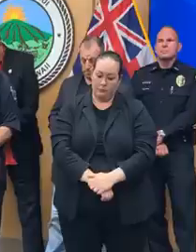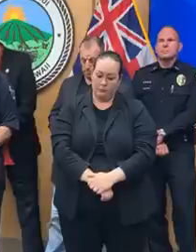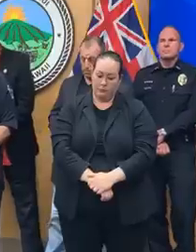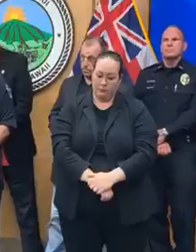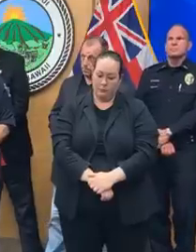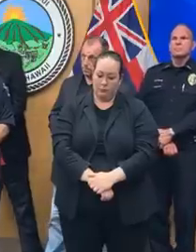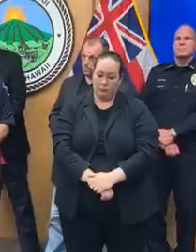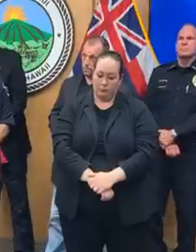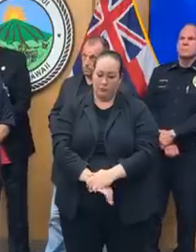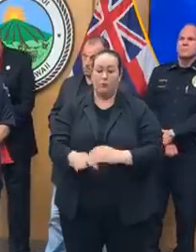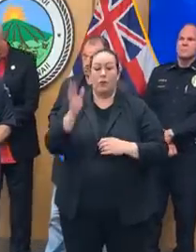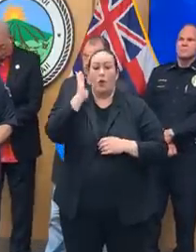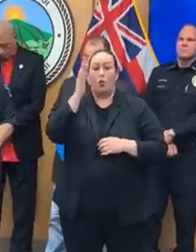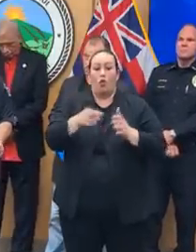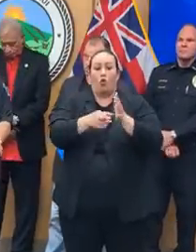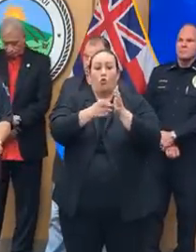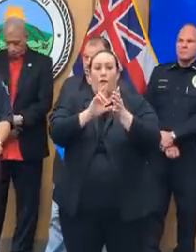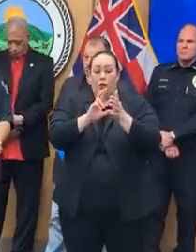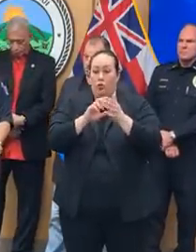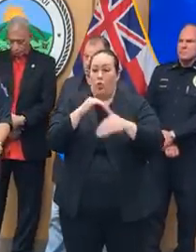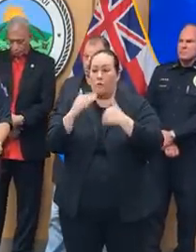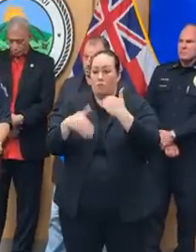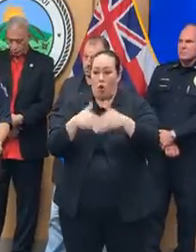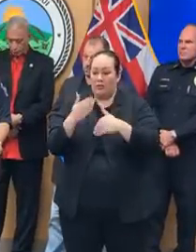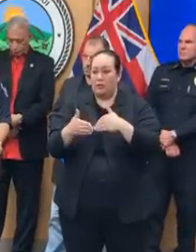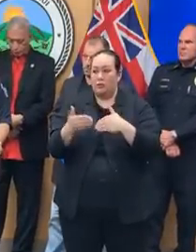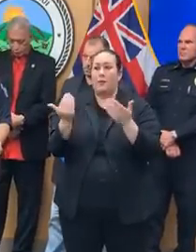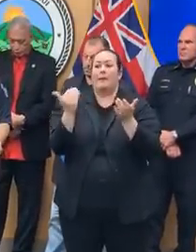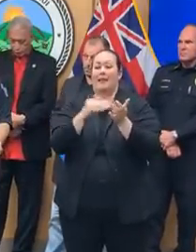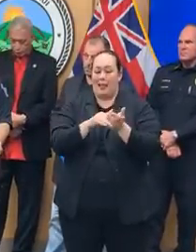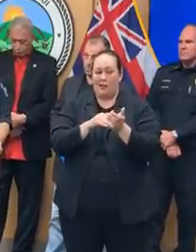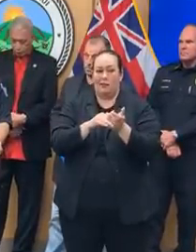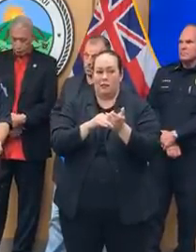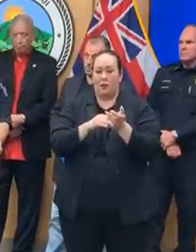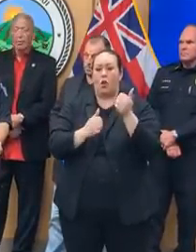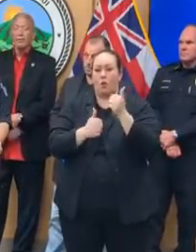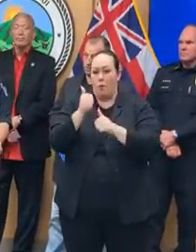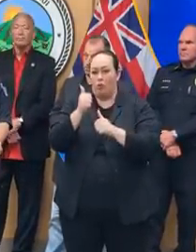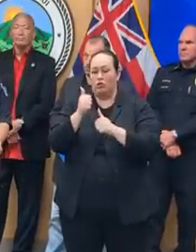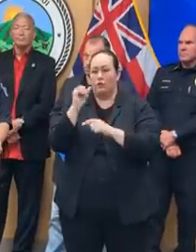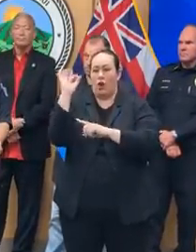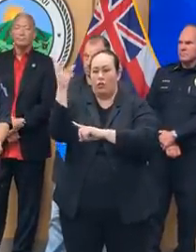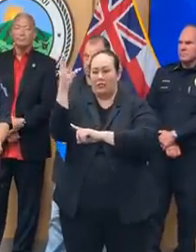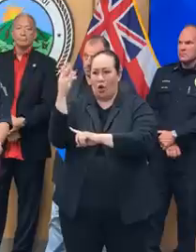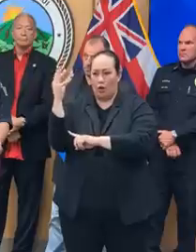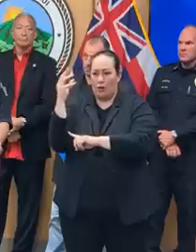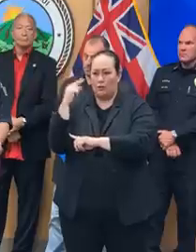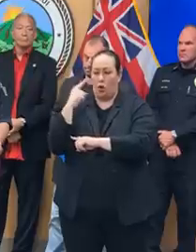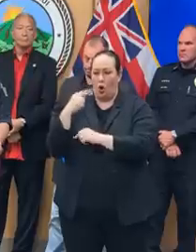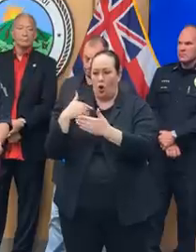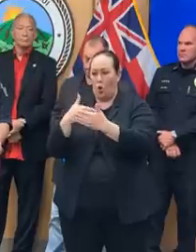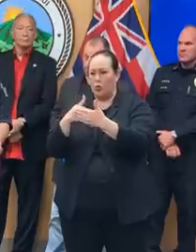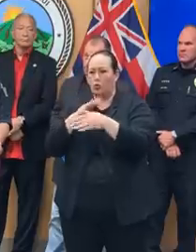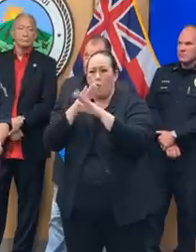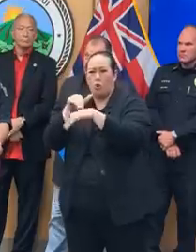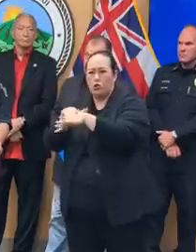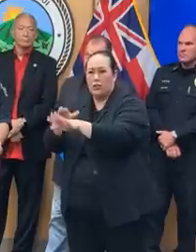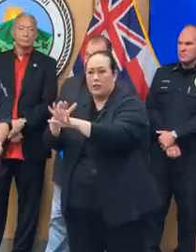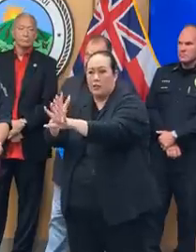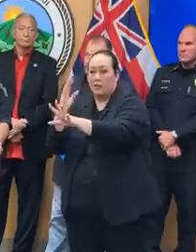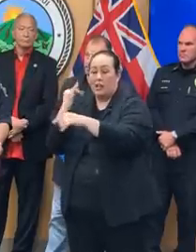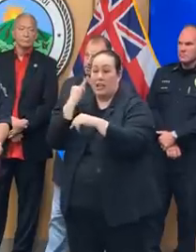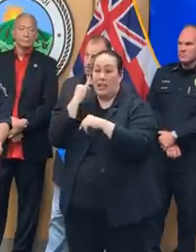We will review the process, but once again, as I've said, most of our sirens are on the coastline. So if there is a fire